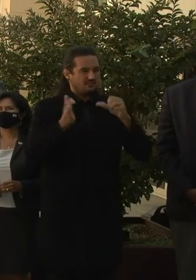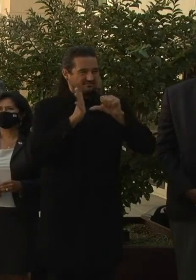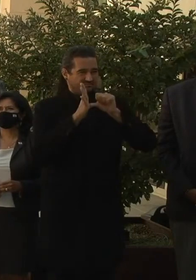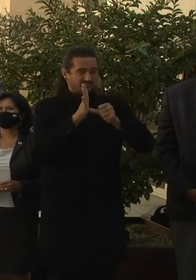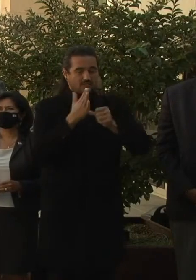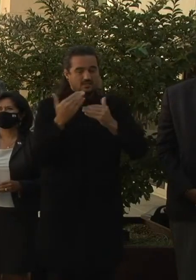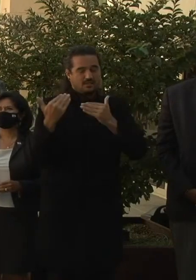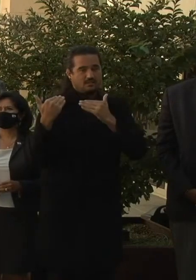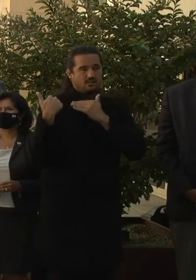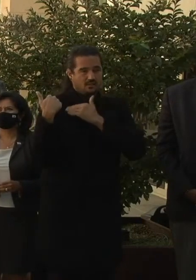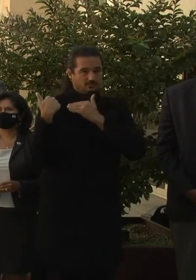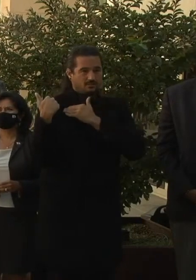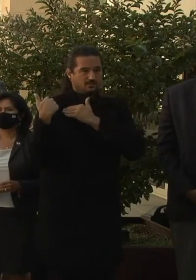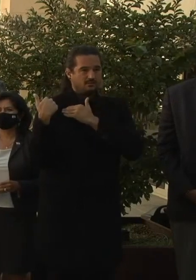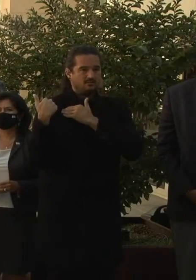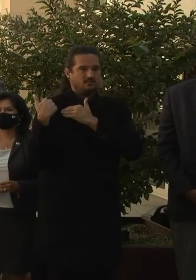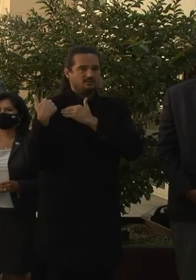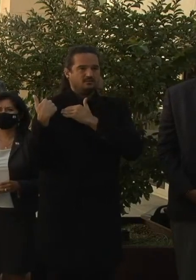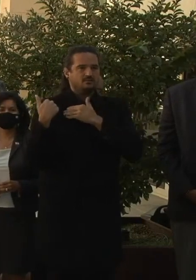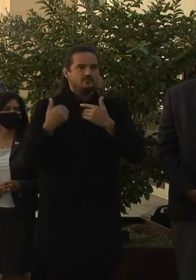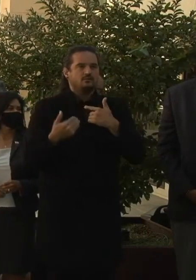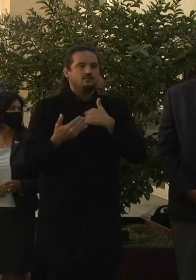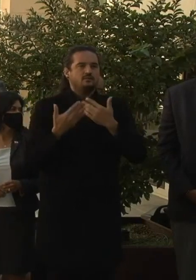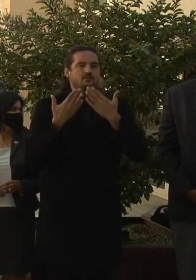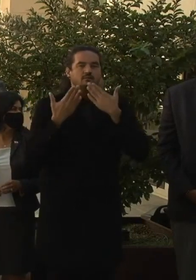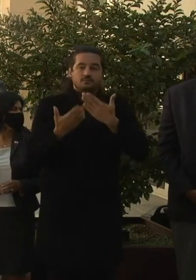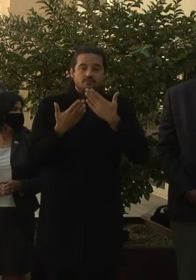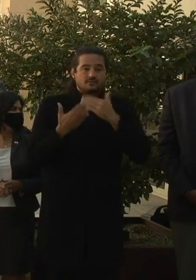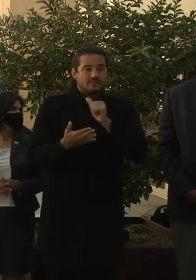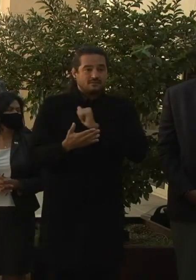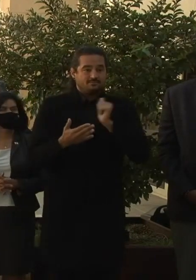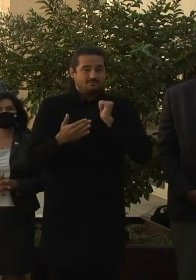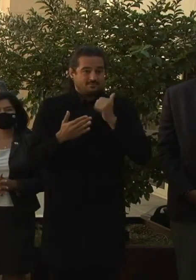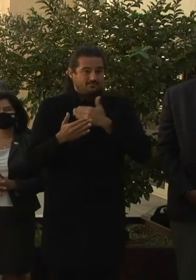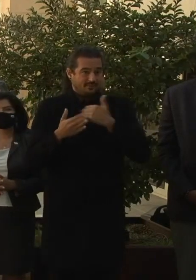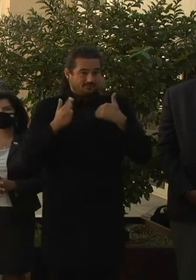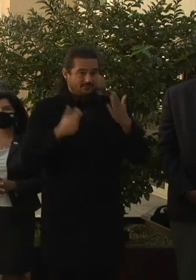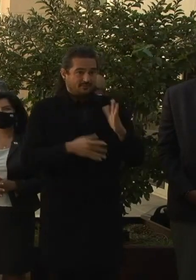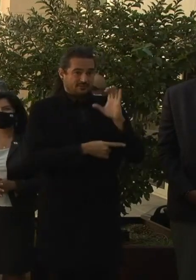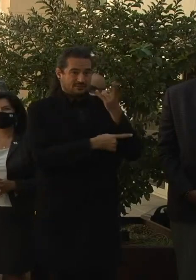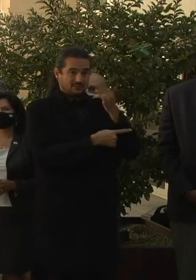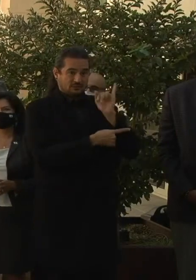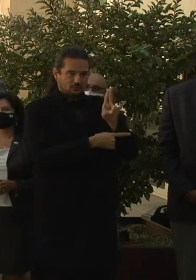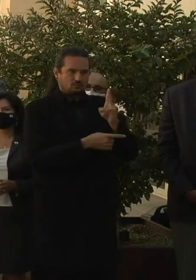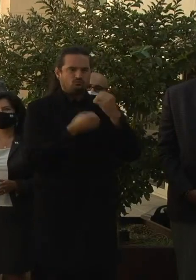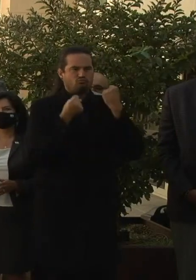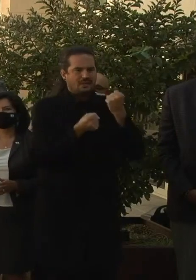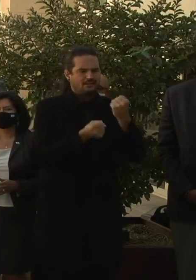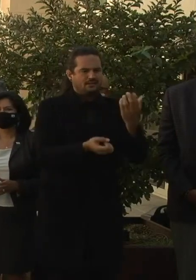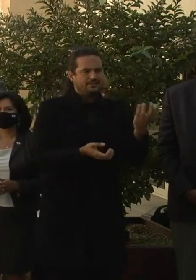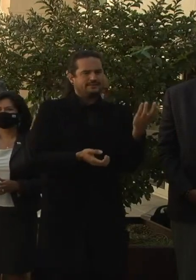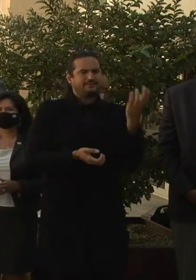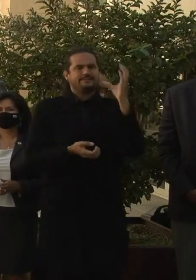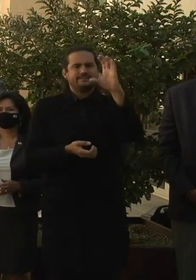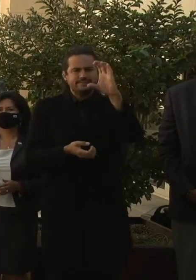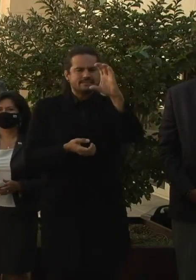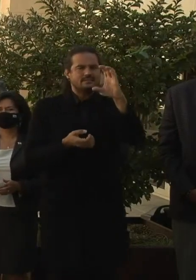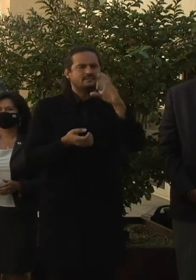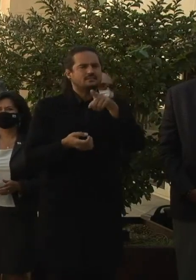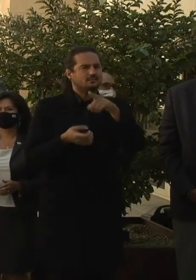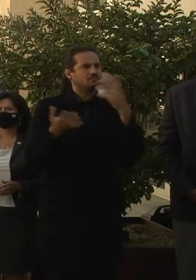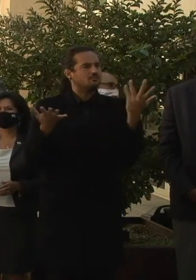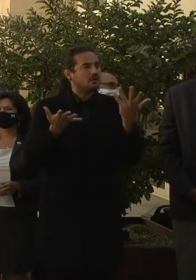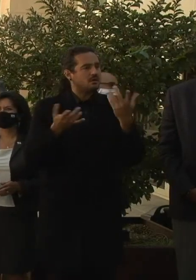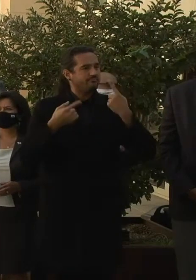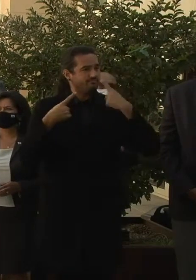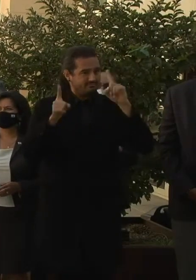the Assembly member for his efforts to strengthen what we did together, all of us, by creating